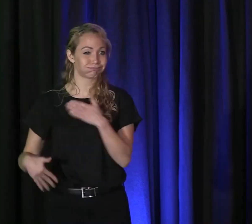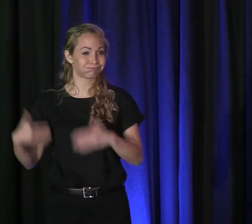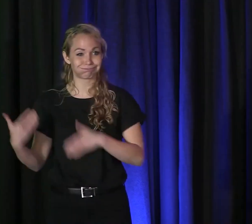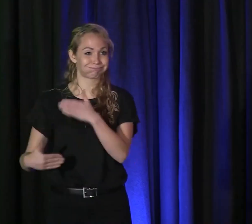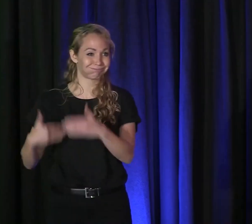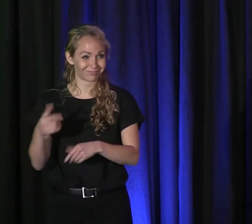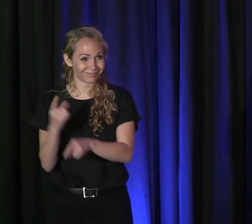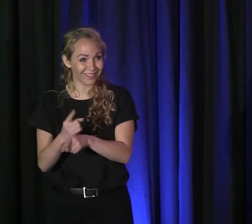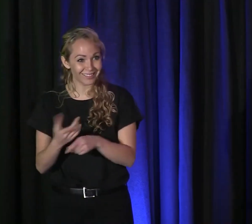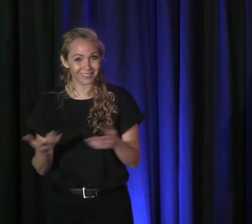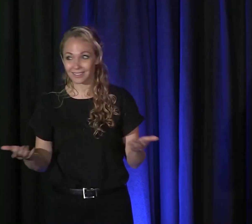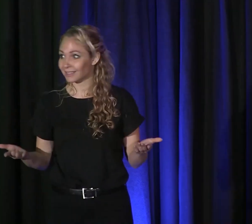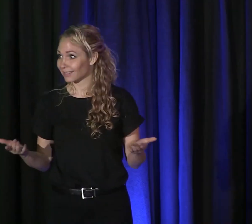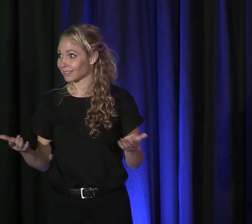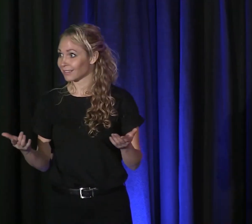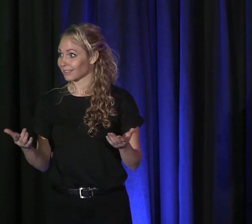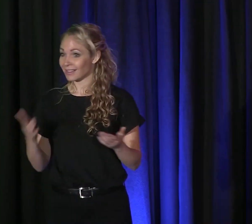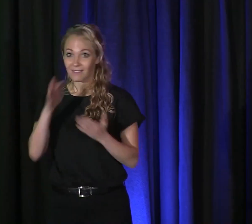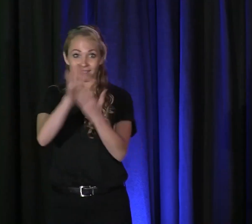So I know nowadays technology is really taking off, right?